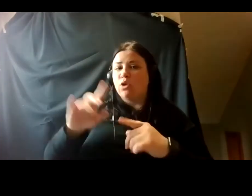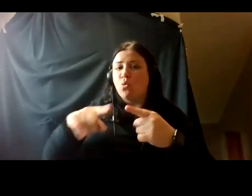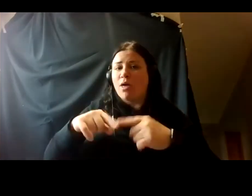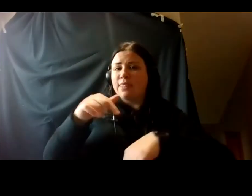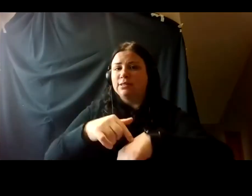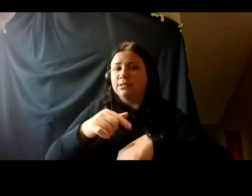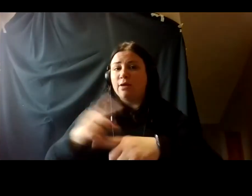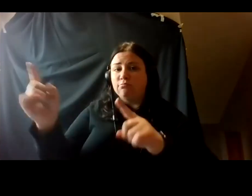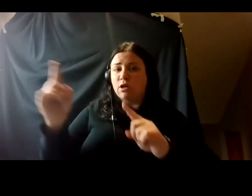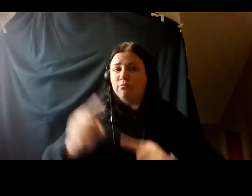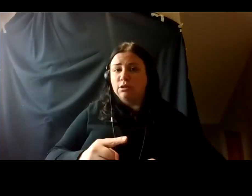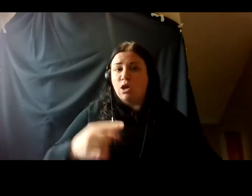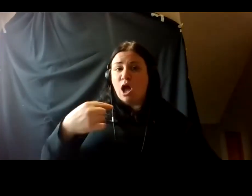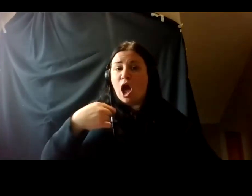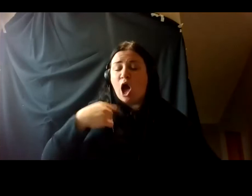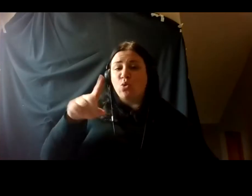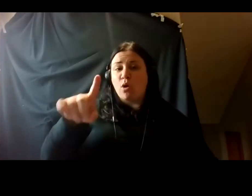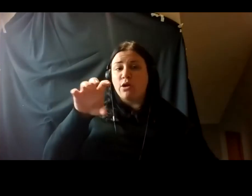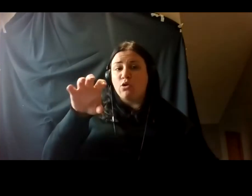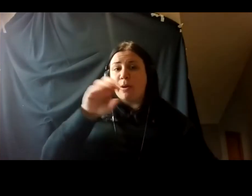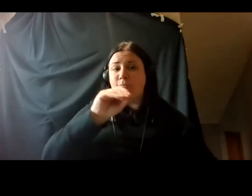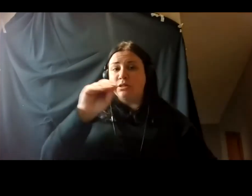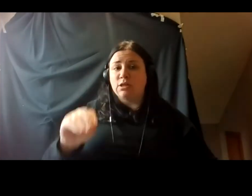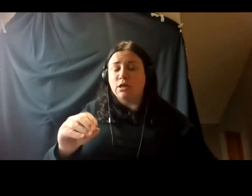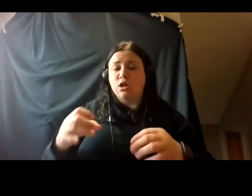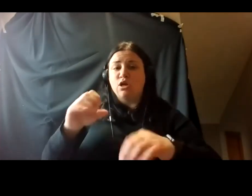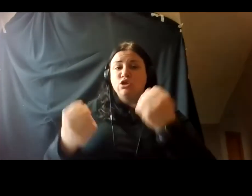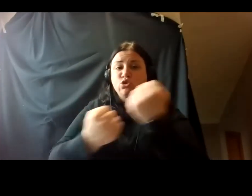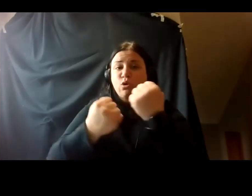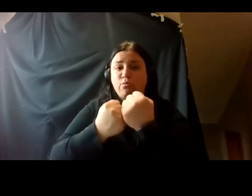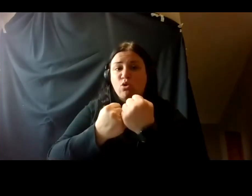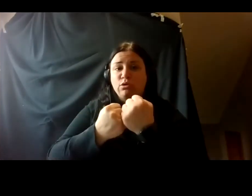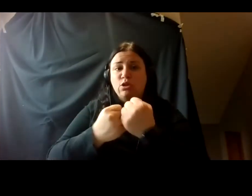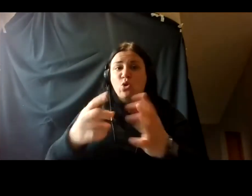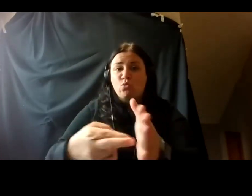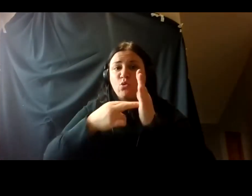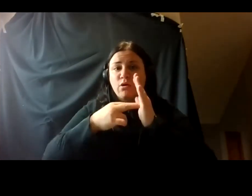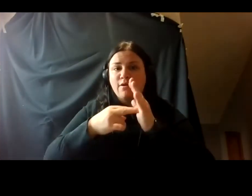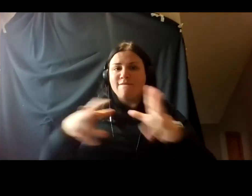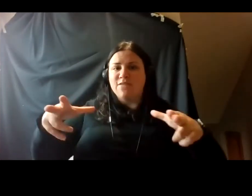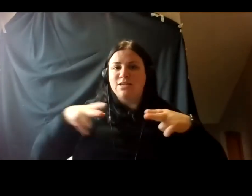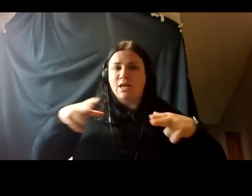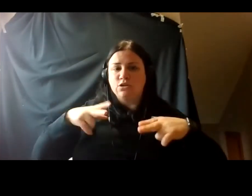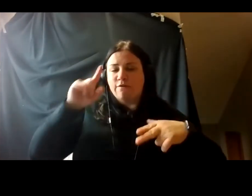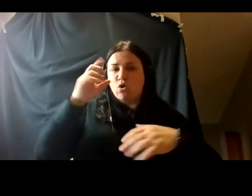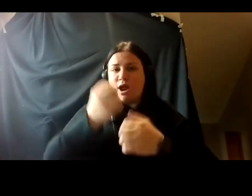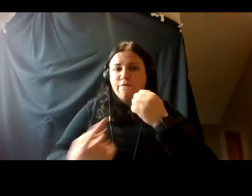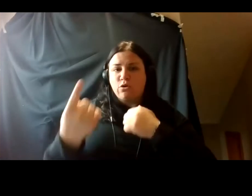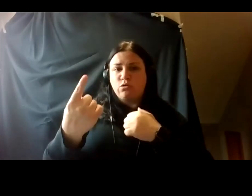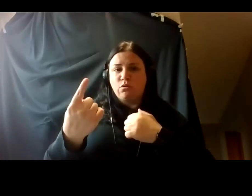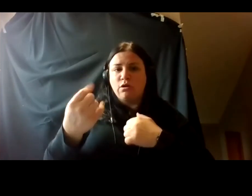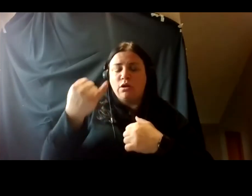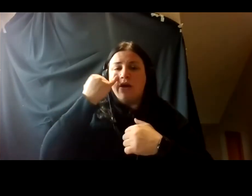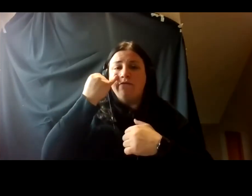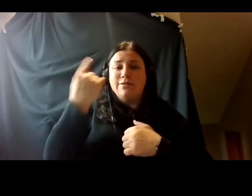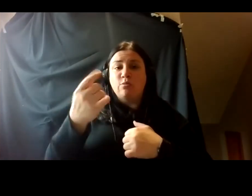time comes, I 100% support mandatory vacations for everyone.